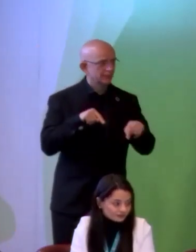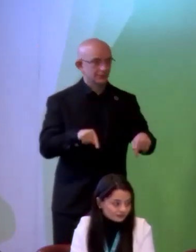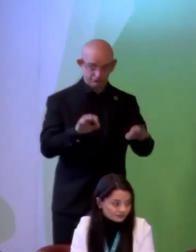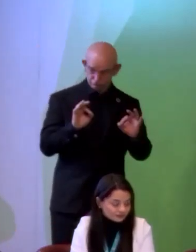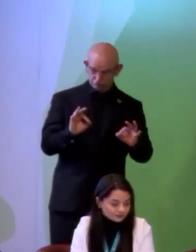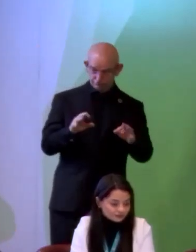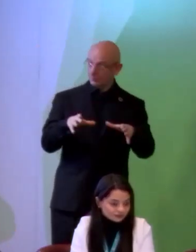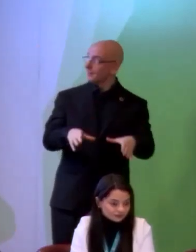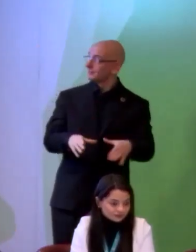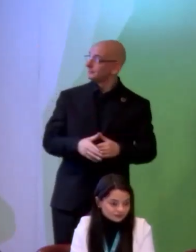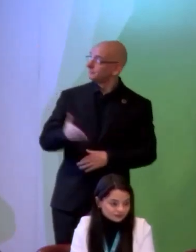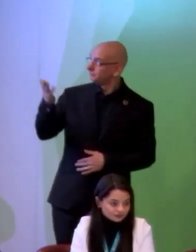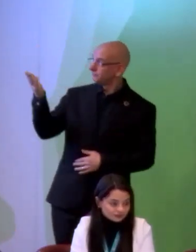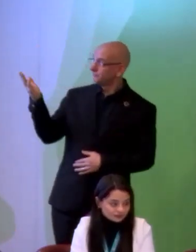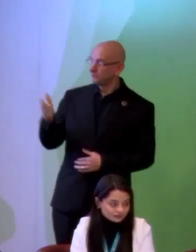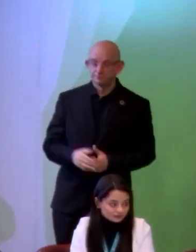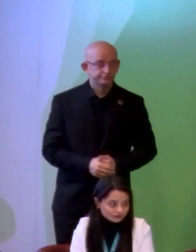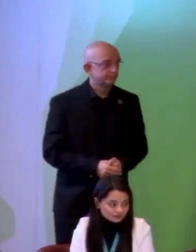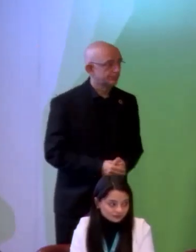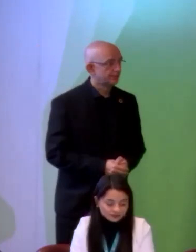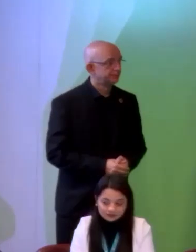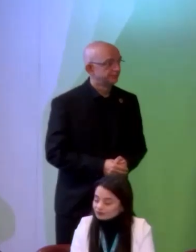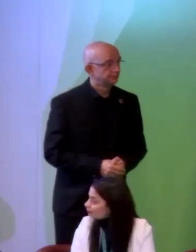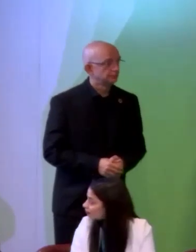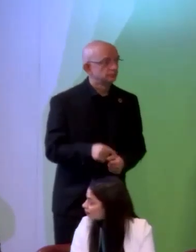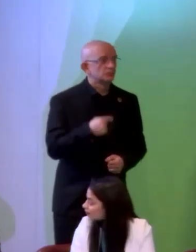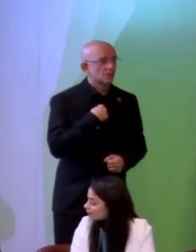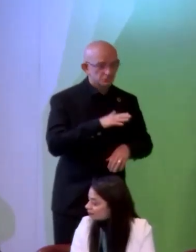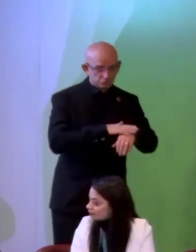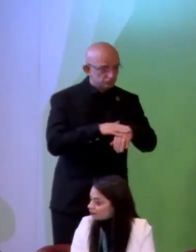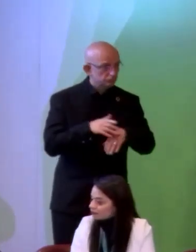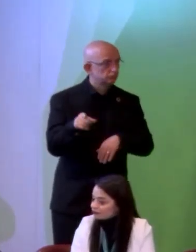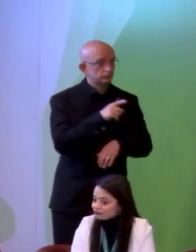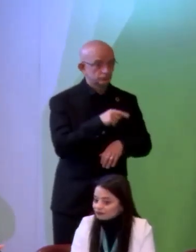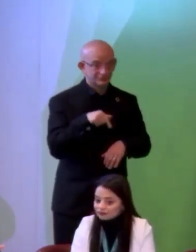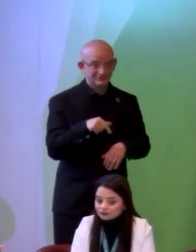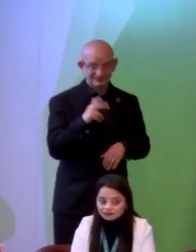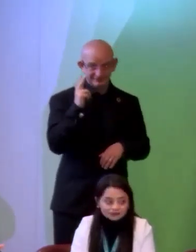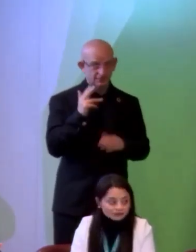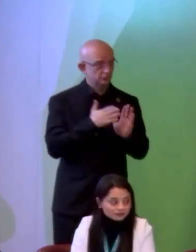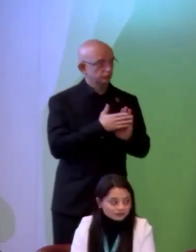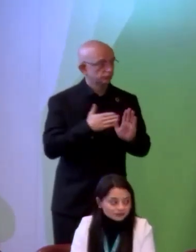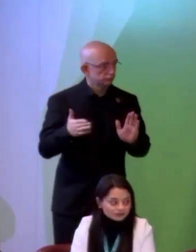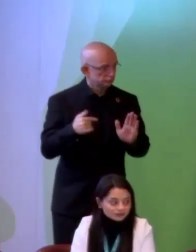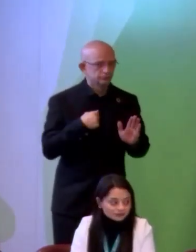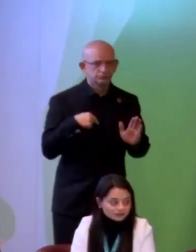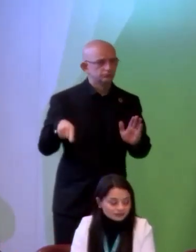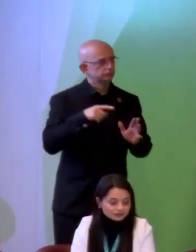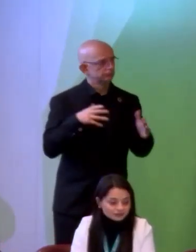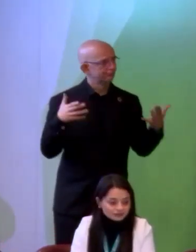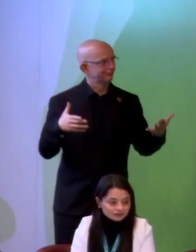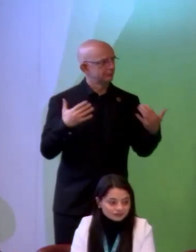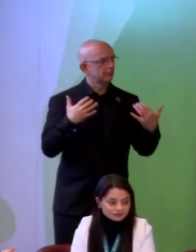So I want to just suggest before we get started that what brings us all here today, of course,